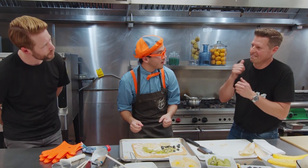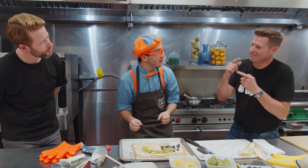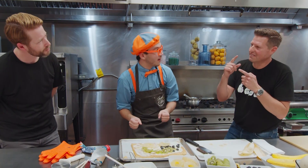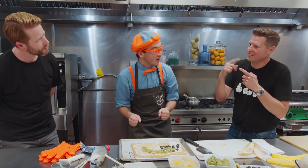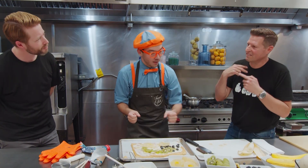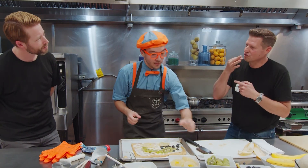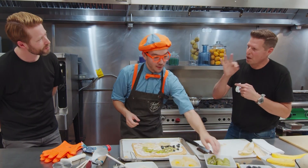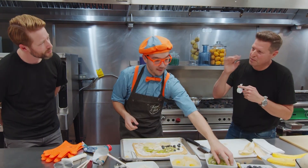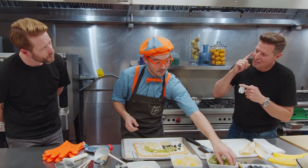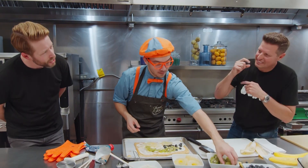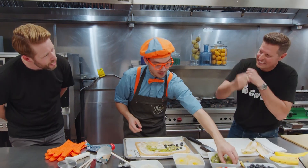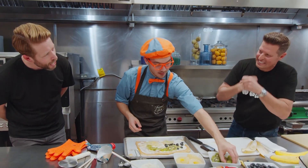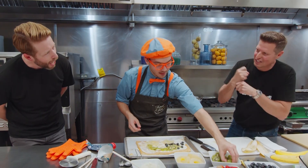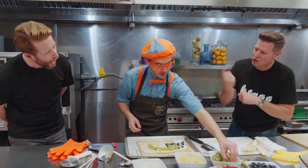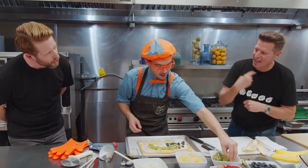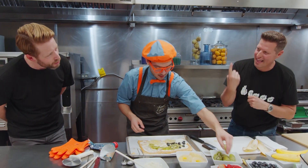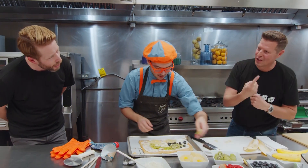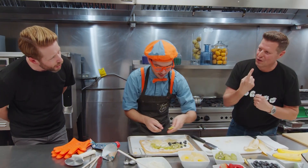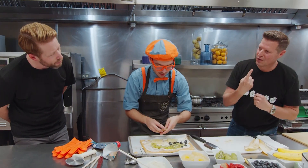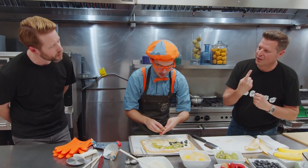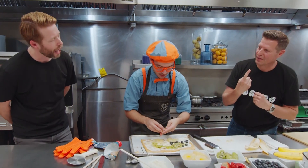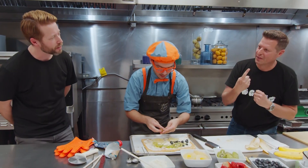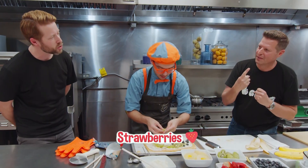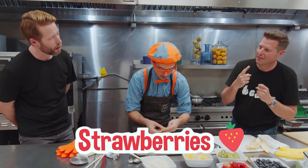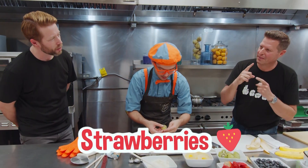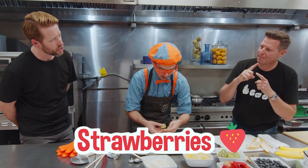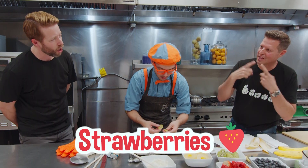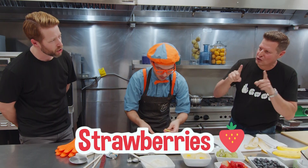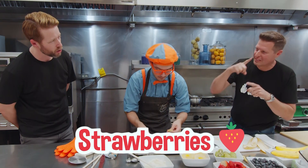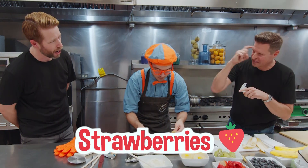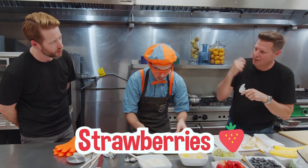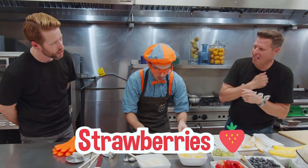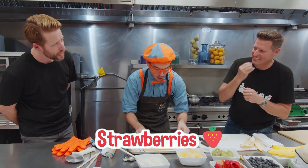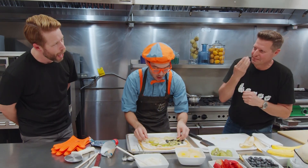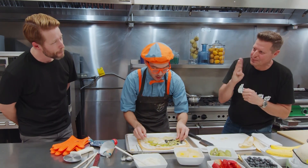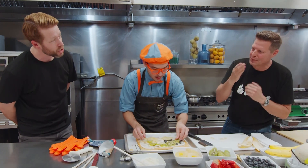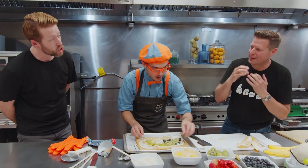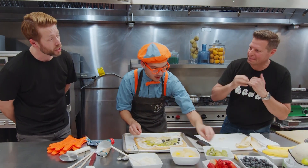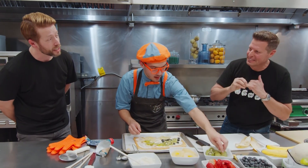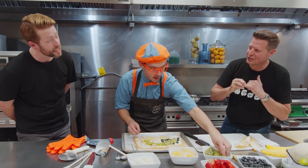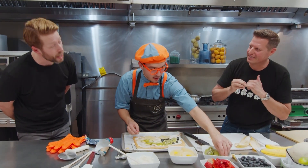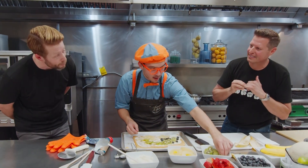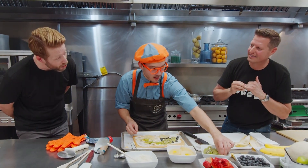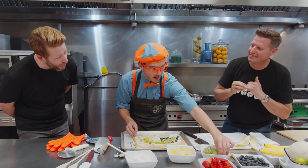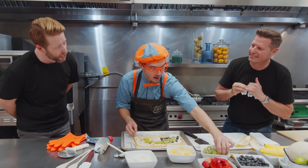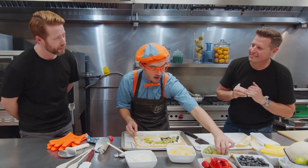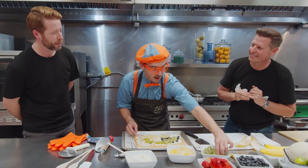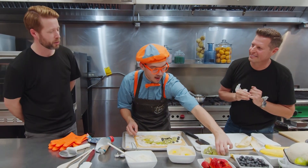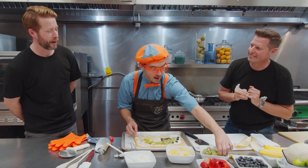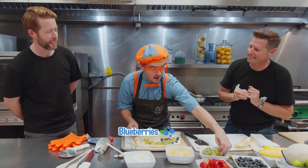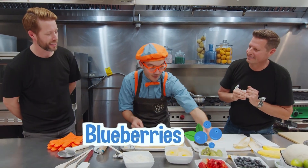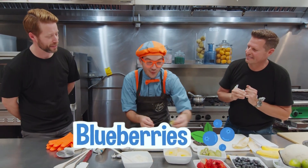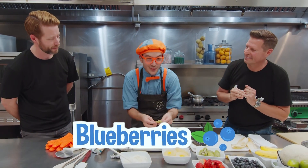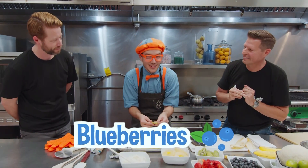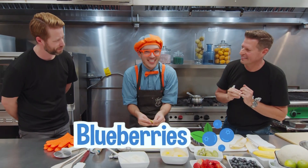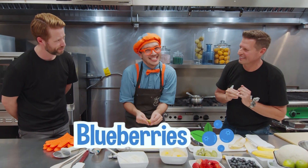Ed? I love having strawberries all year round, but during the summer, I love eating